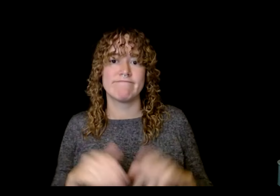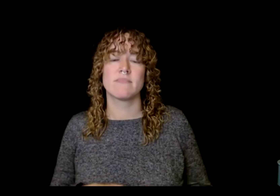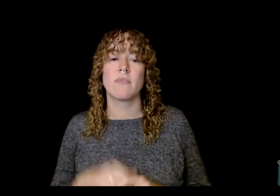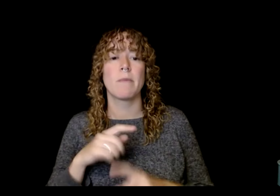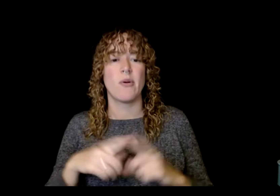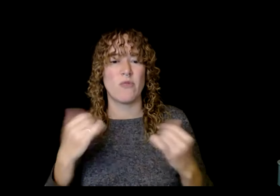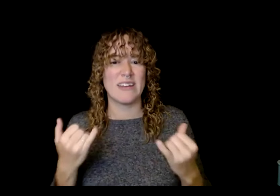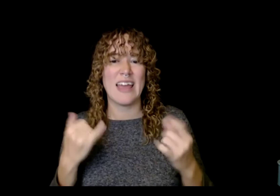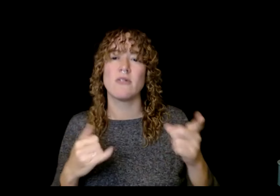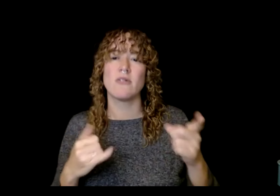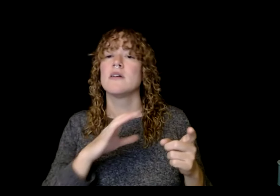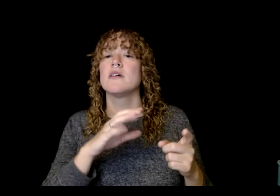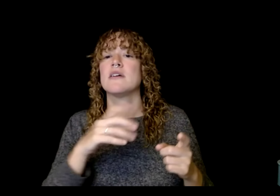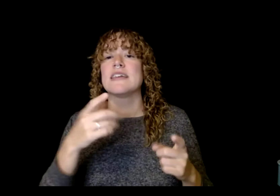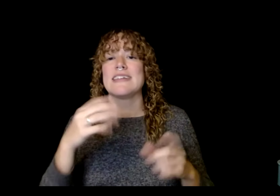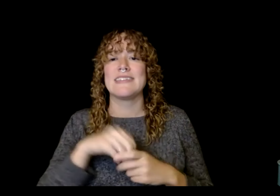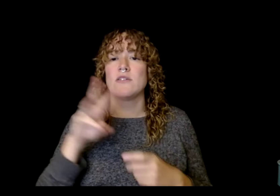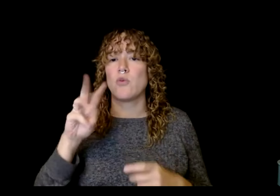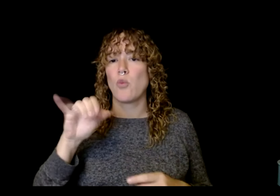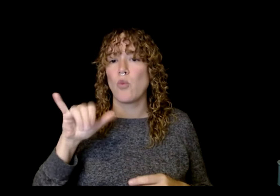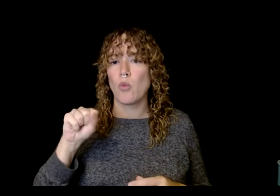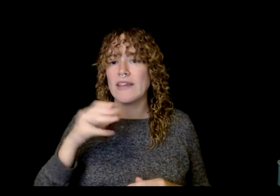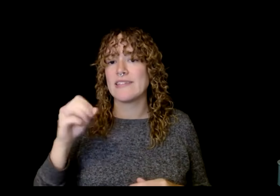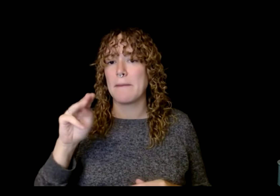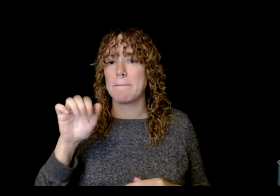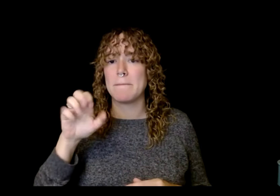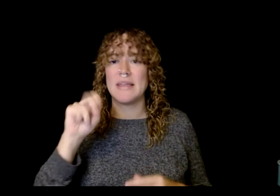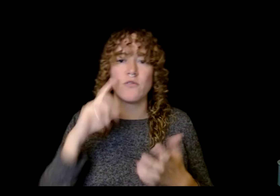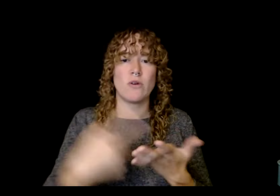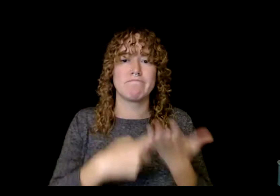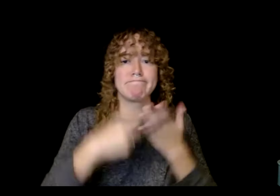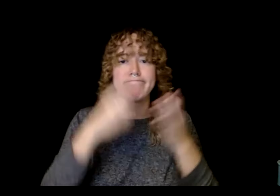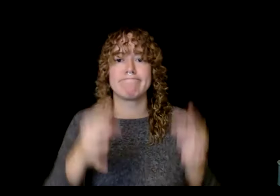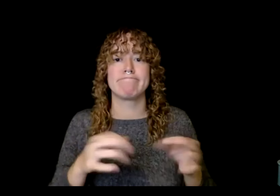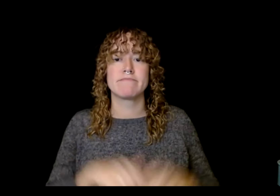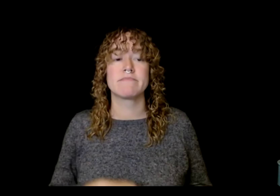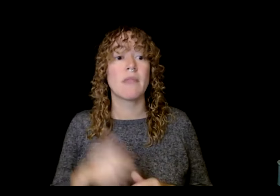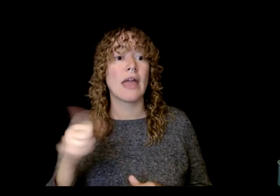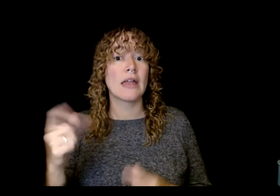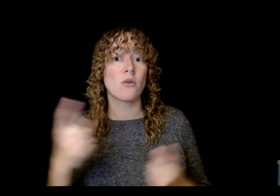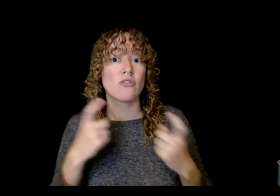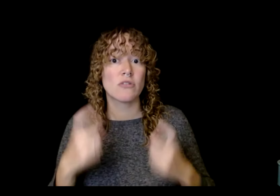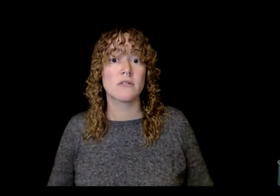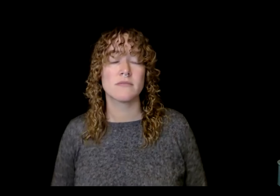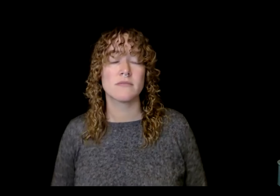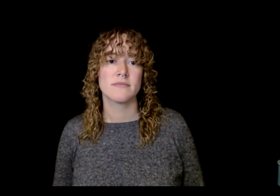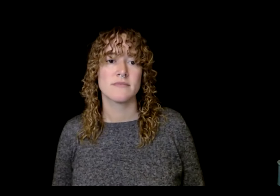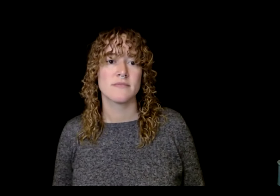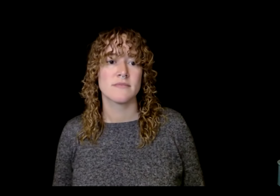in the Committee of Ways and Means. Any questions there?